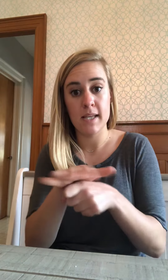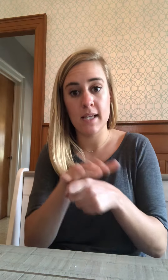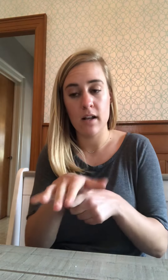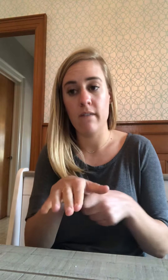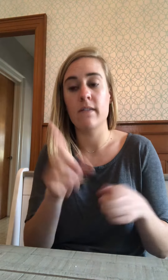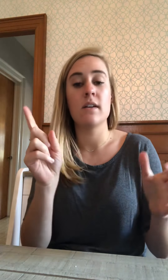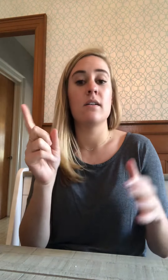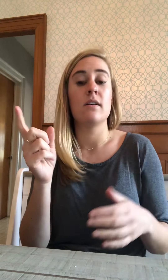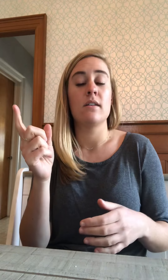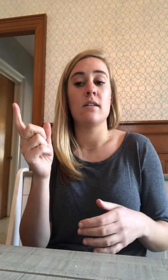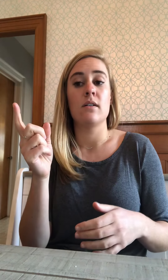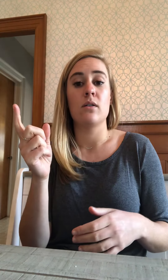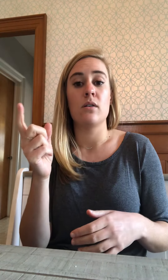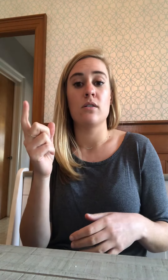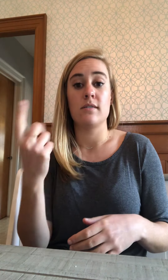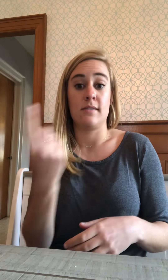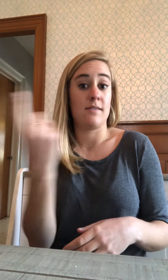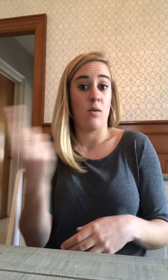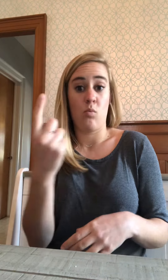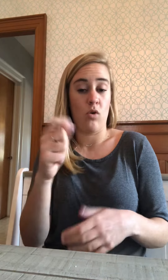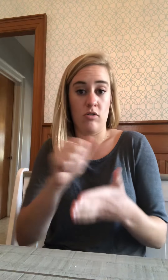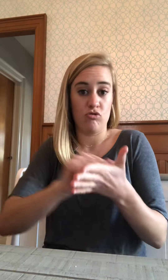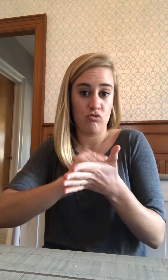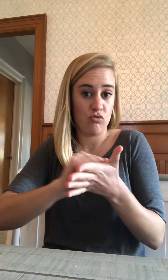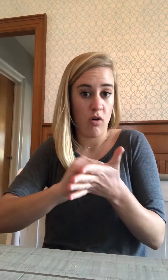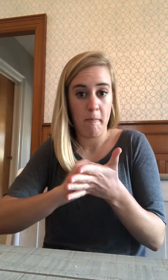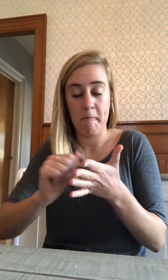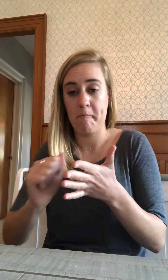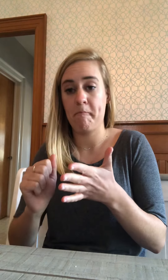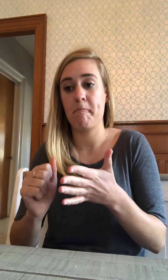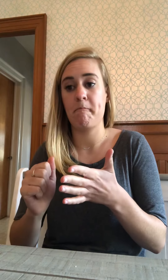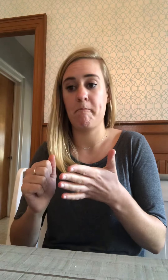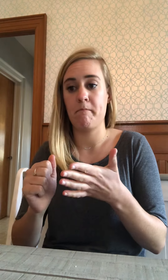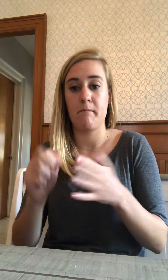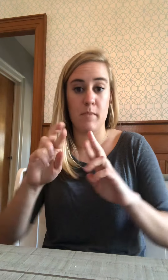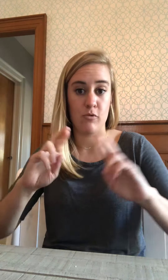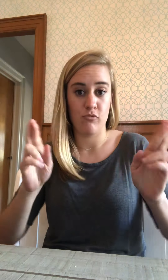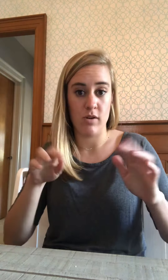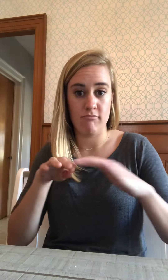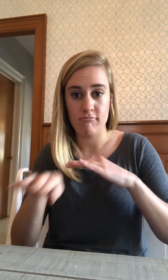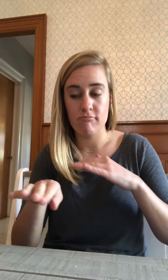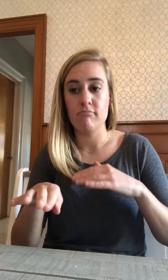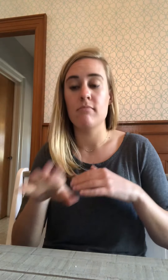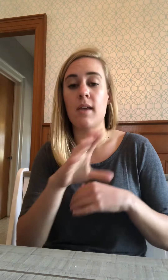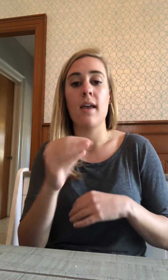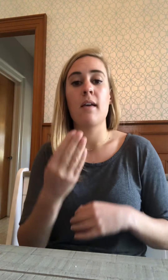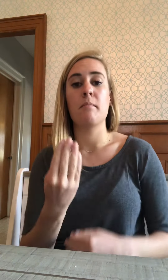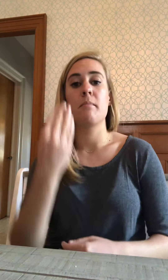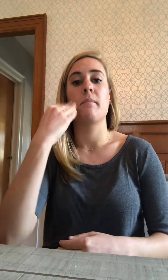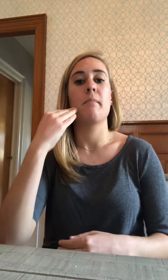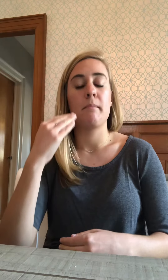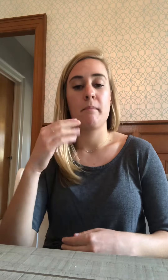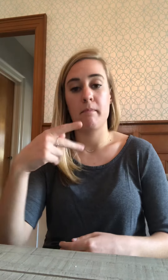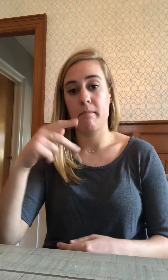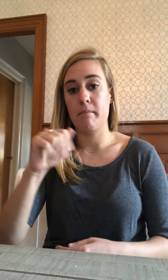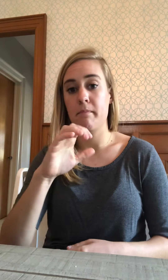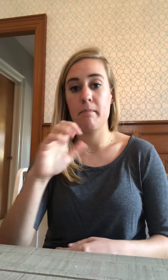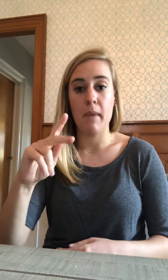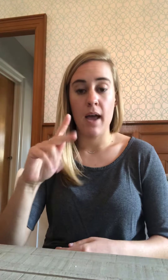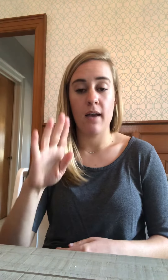someone is scrubbing in and packing the throat. And remember what I said about aspiration